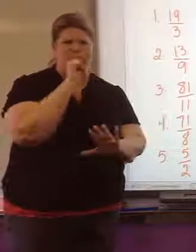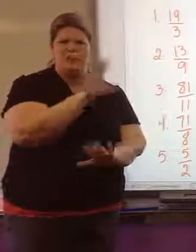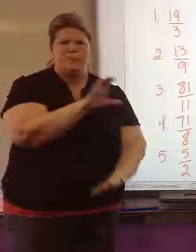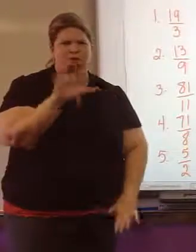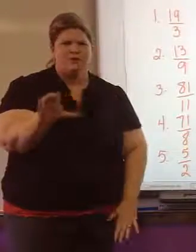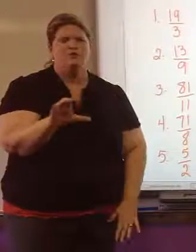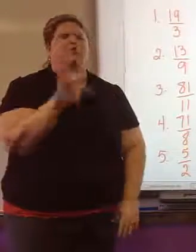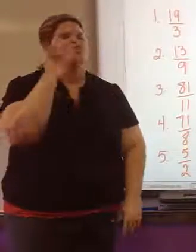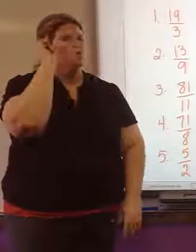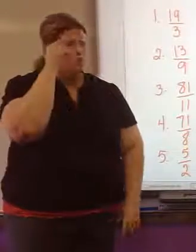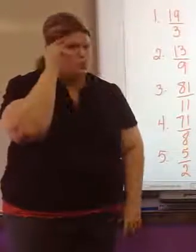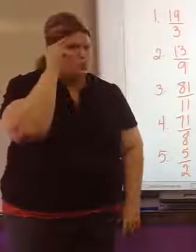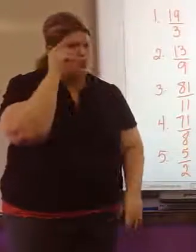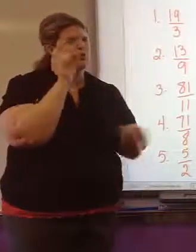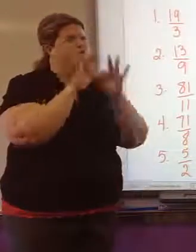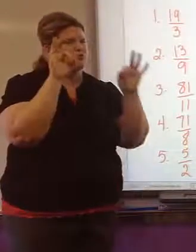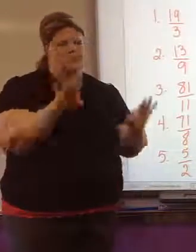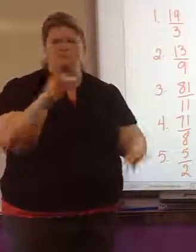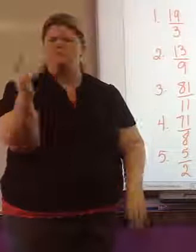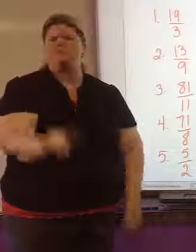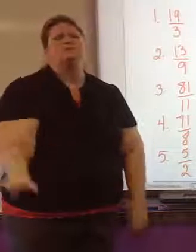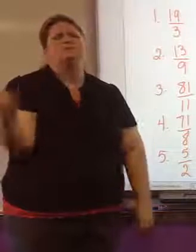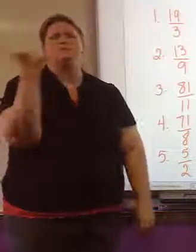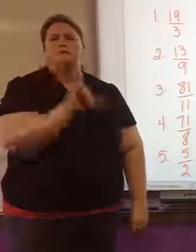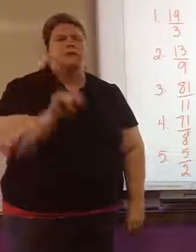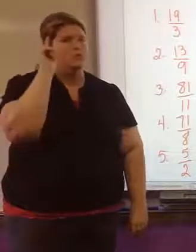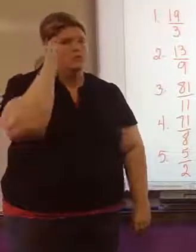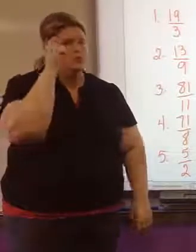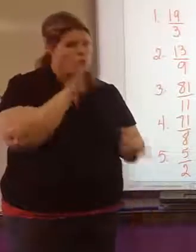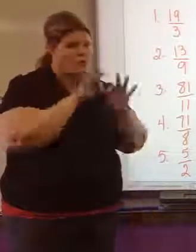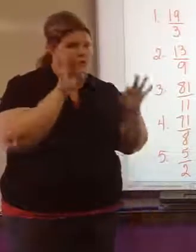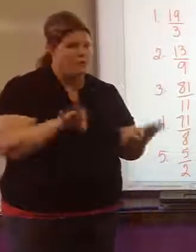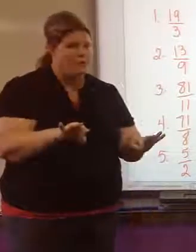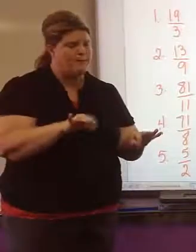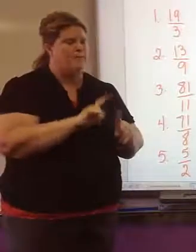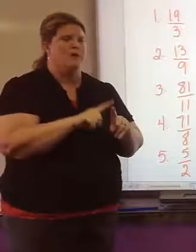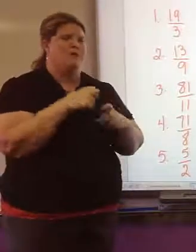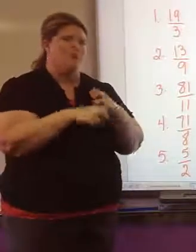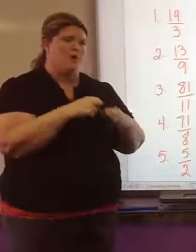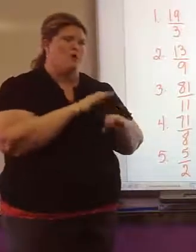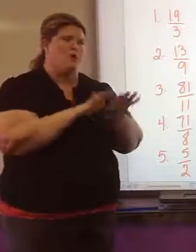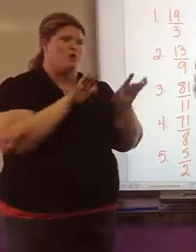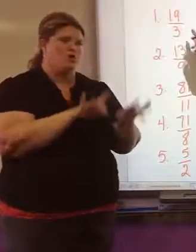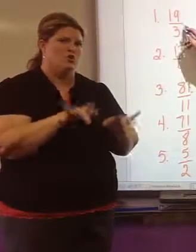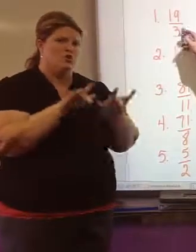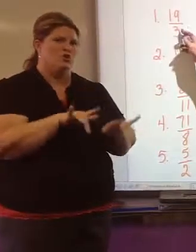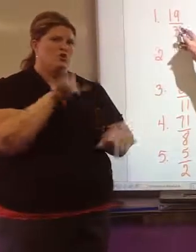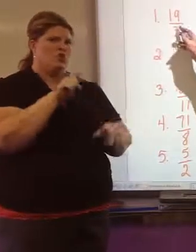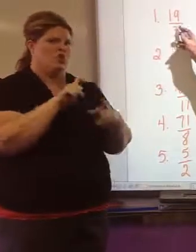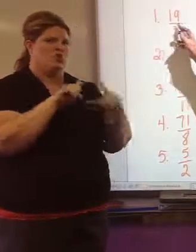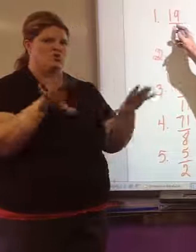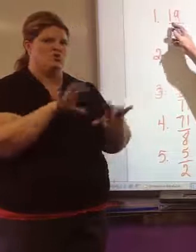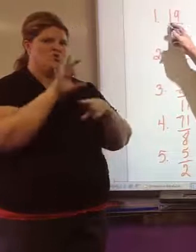Collaborate Classroom. Google the forum like you do every single night. Problem is that on the computer, it is really hard to do the